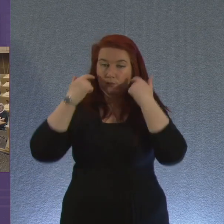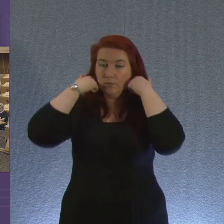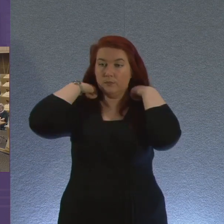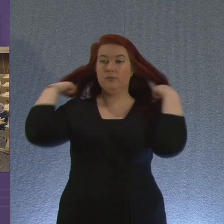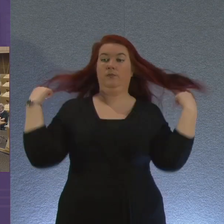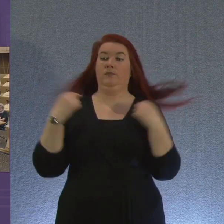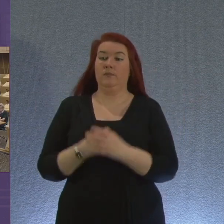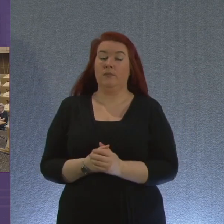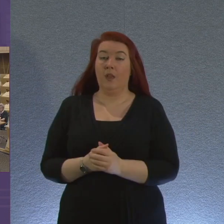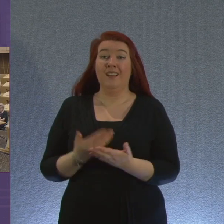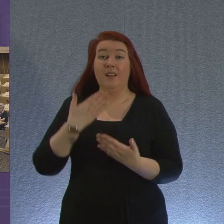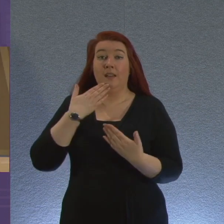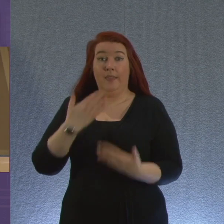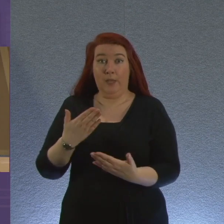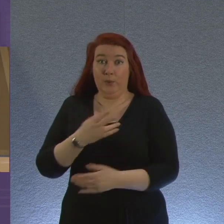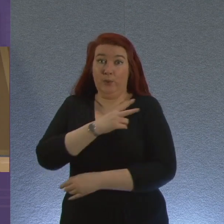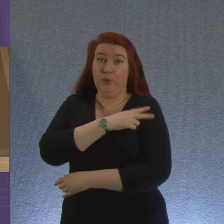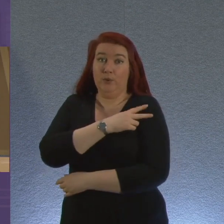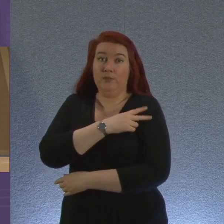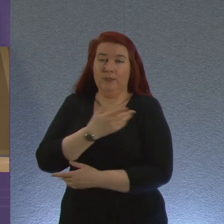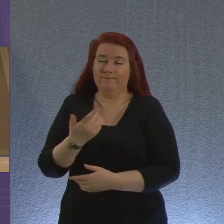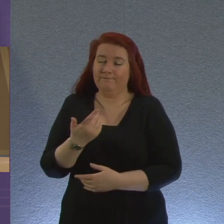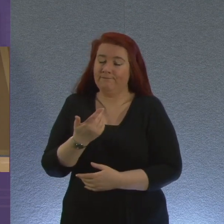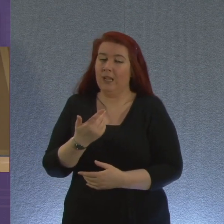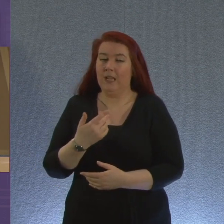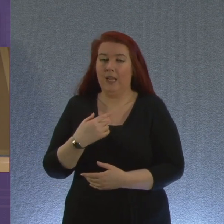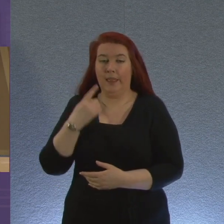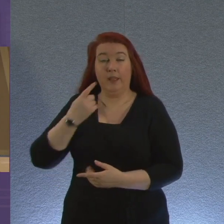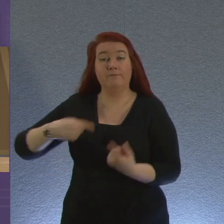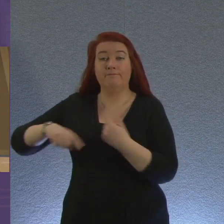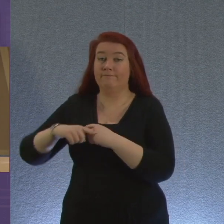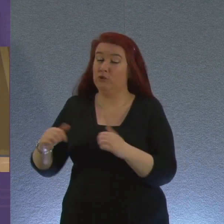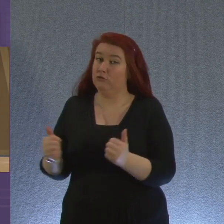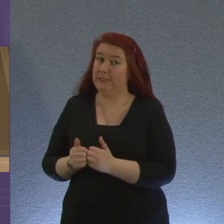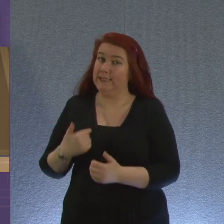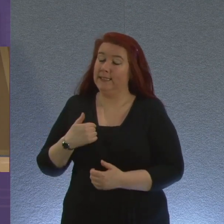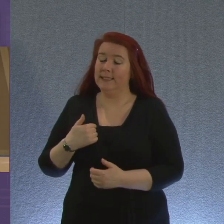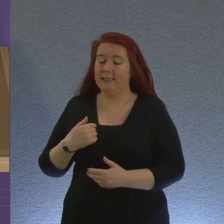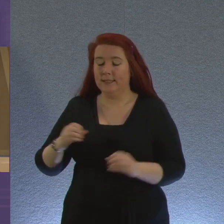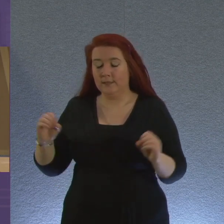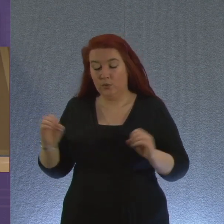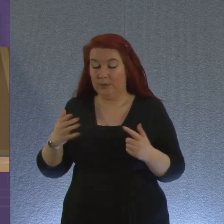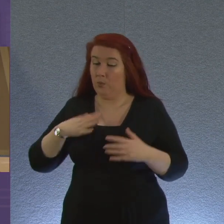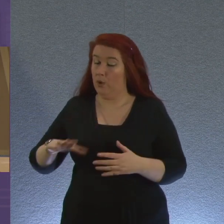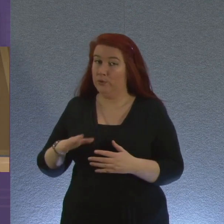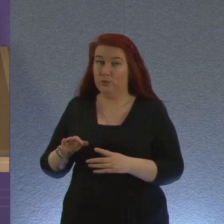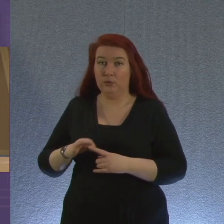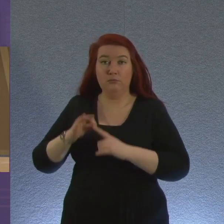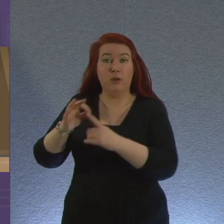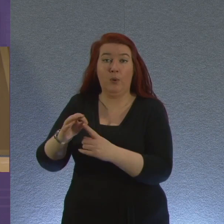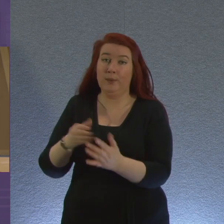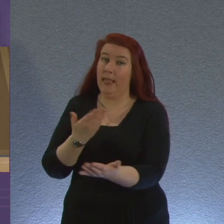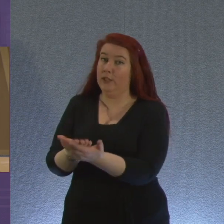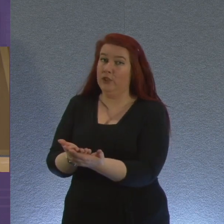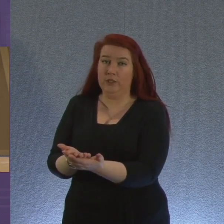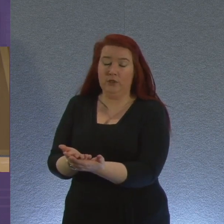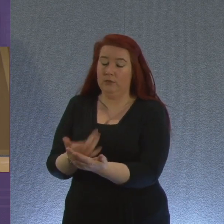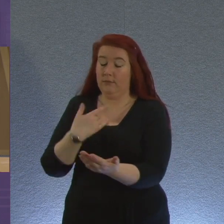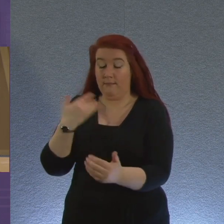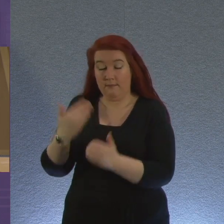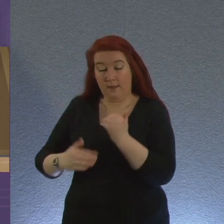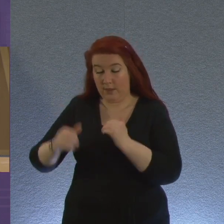Officer. I don't think anyone in the Chamber today would disagree with me when I say that none of us want to be proposing this legislation and none of us imagined that we